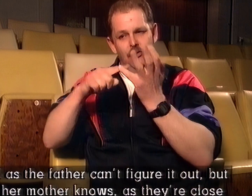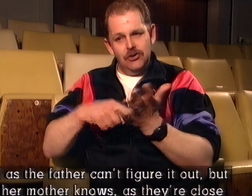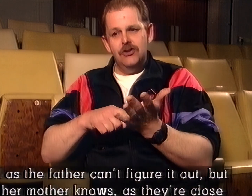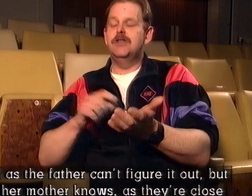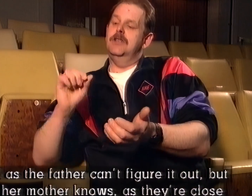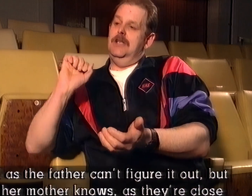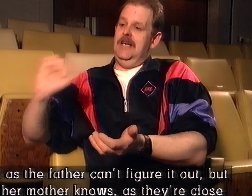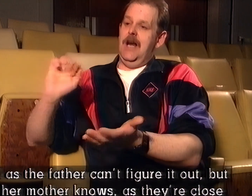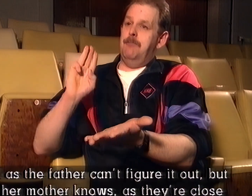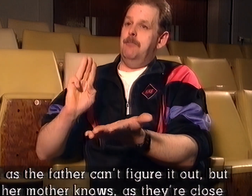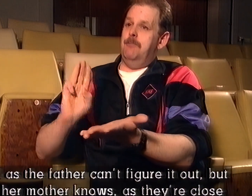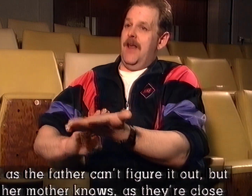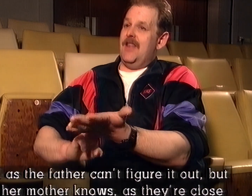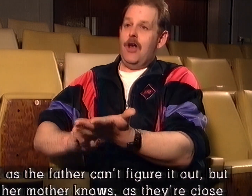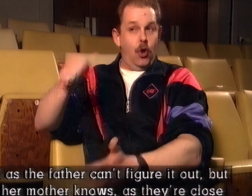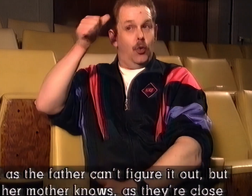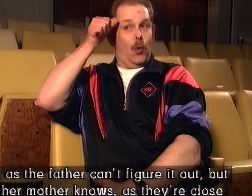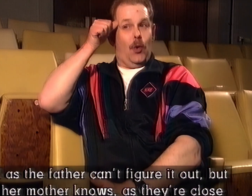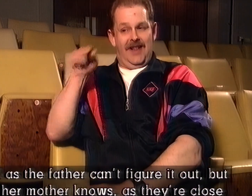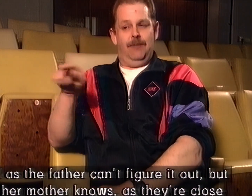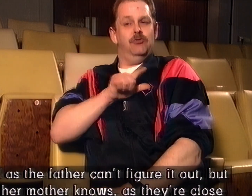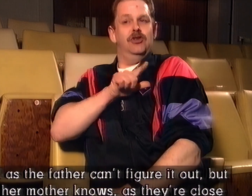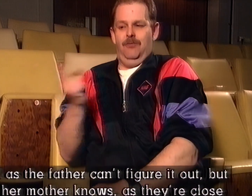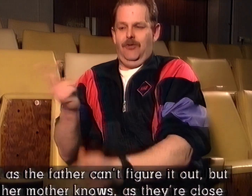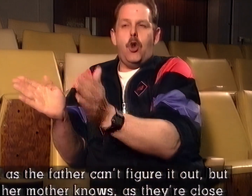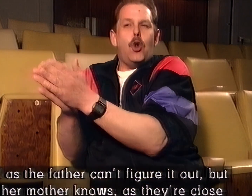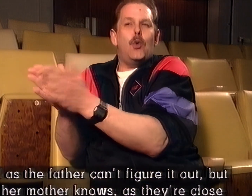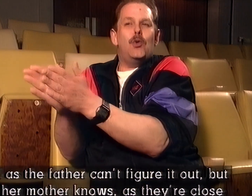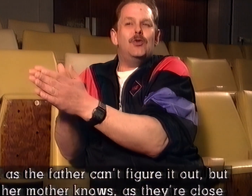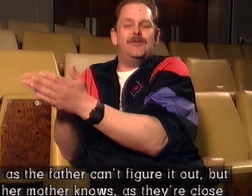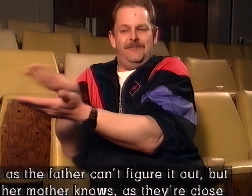really figure it out. But her mother knows, as they are very close.